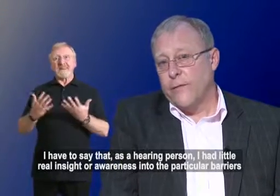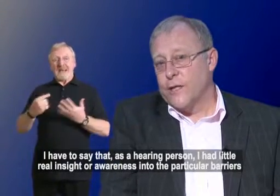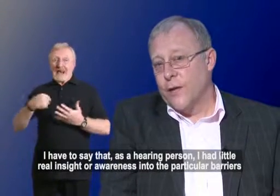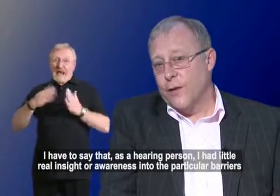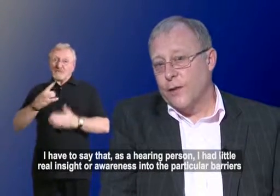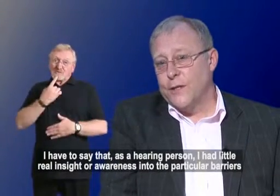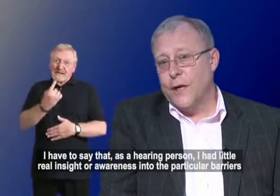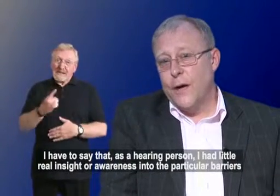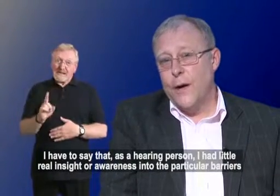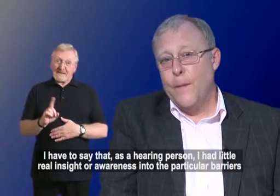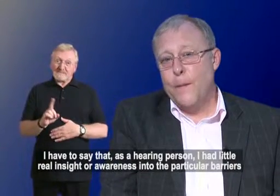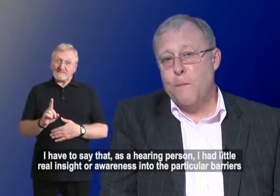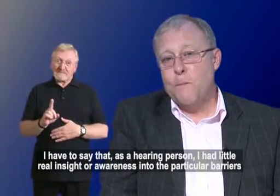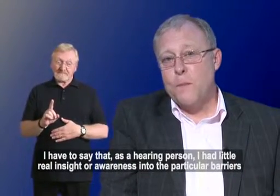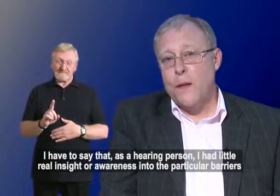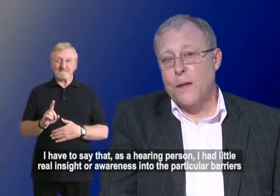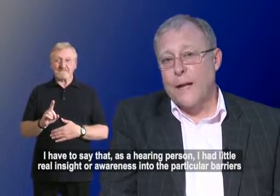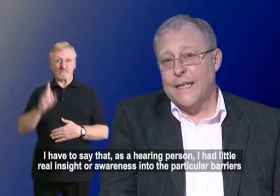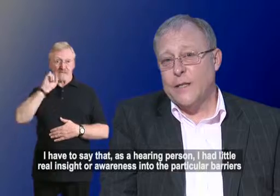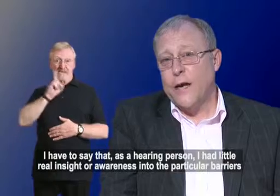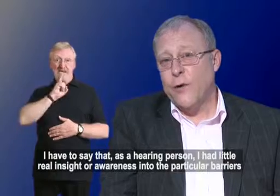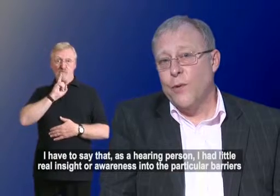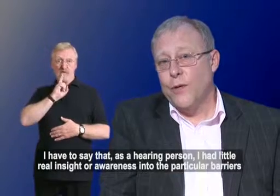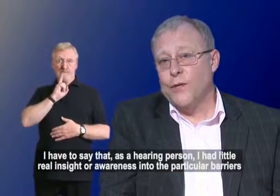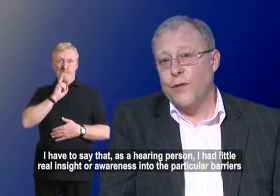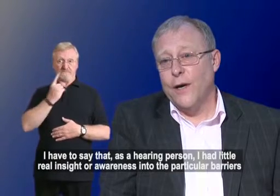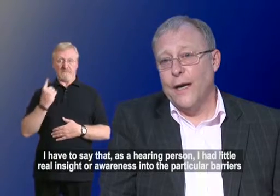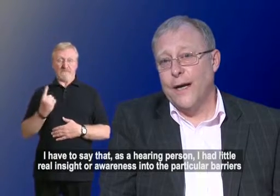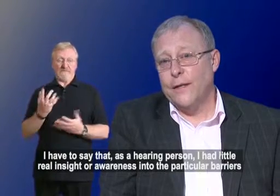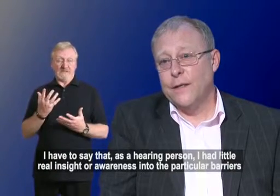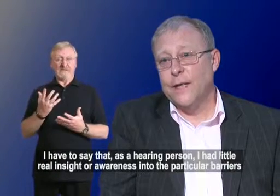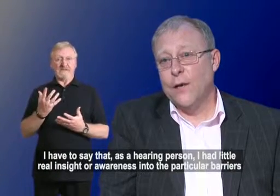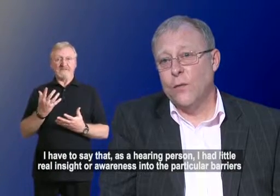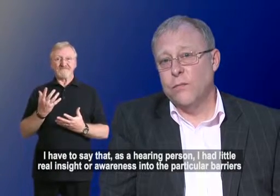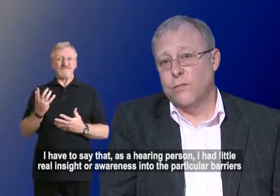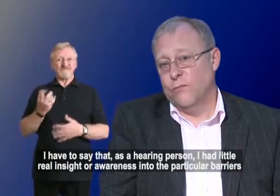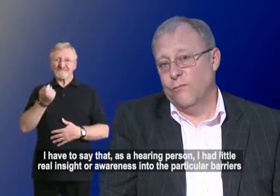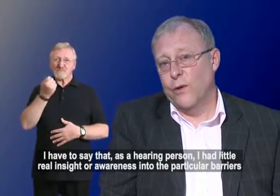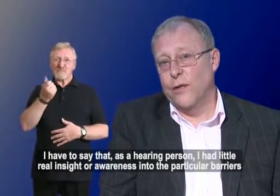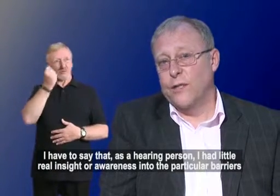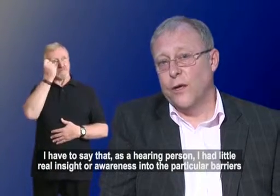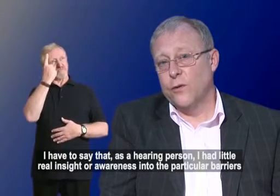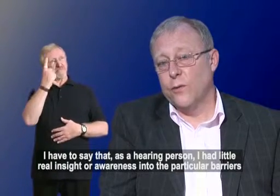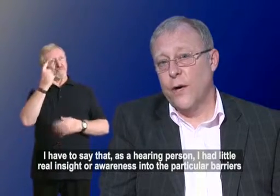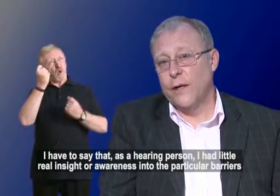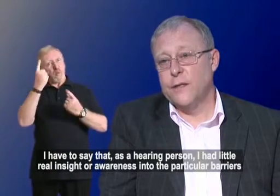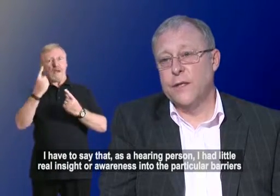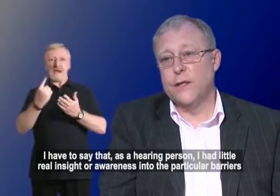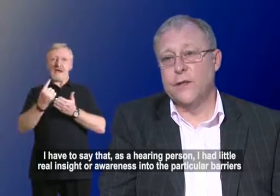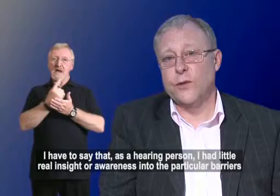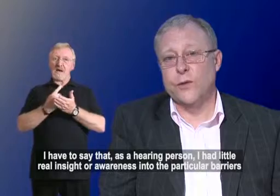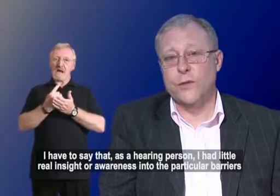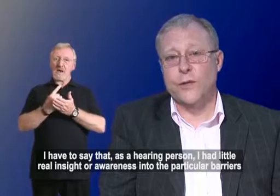I have to say that as a hearing person, I had little real insight or